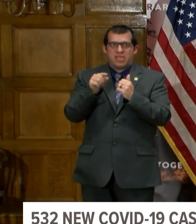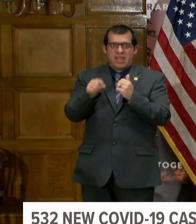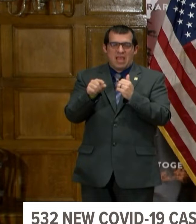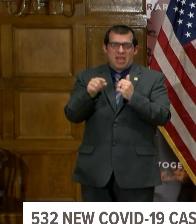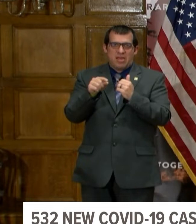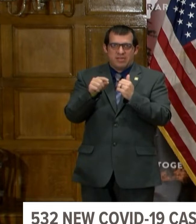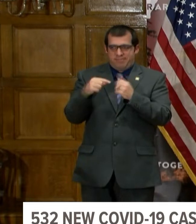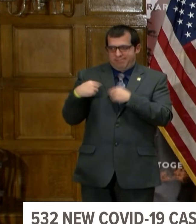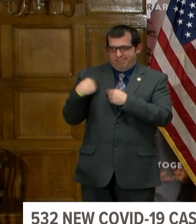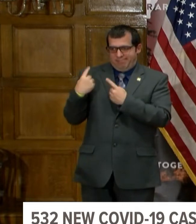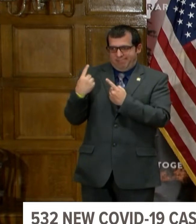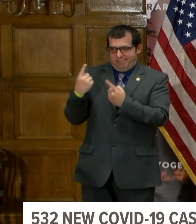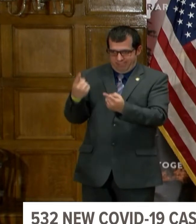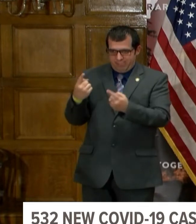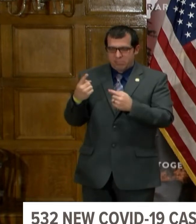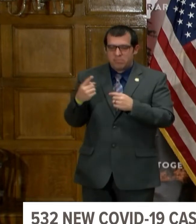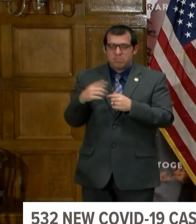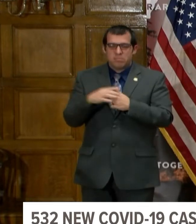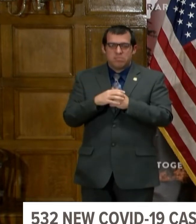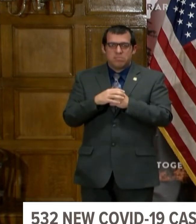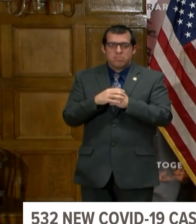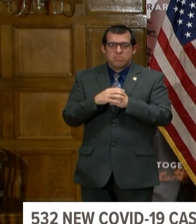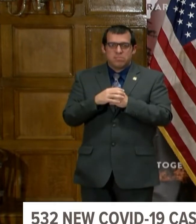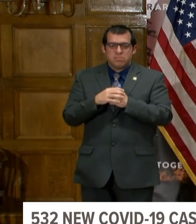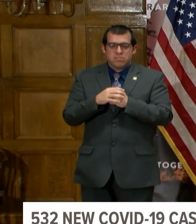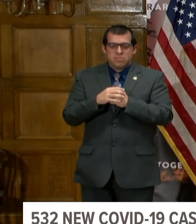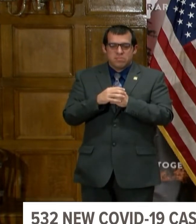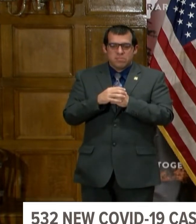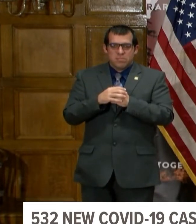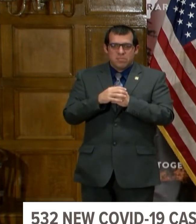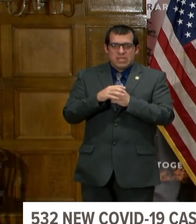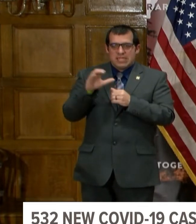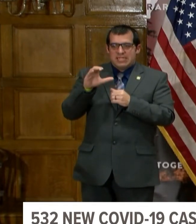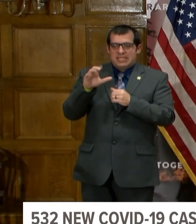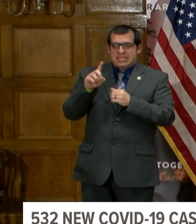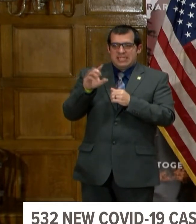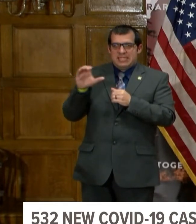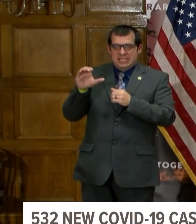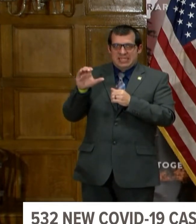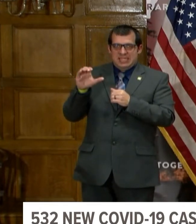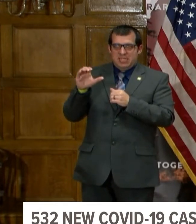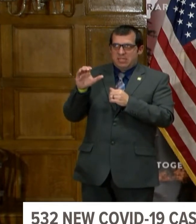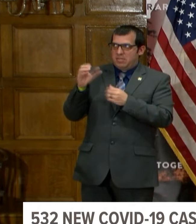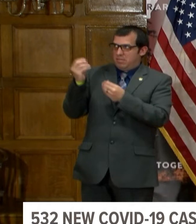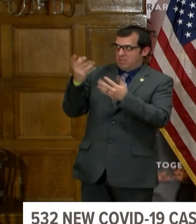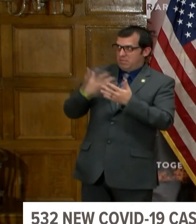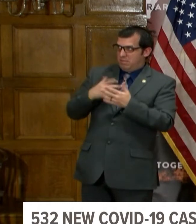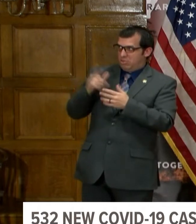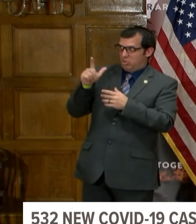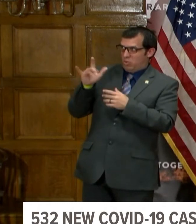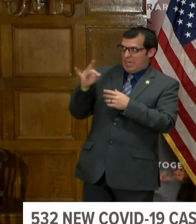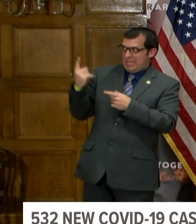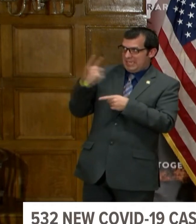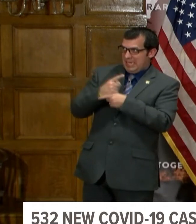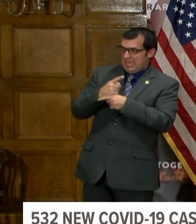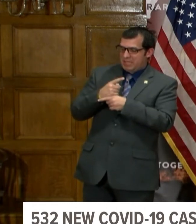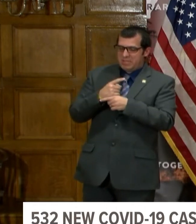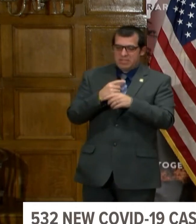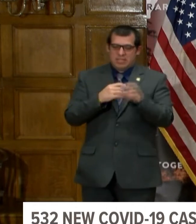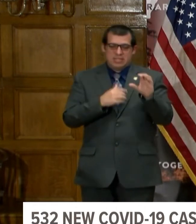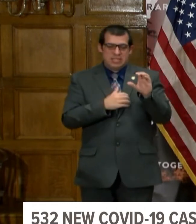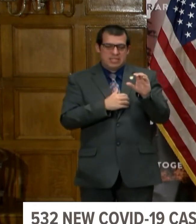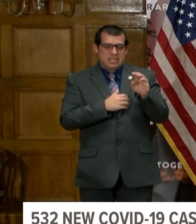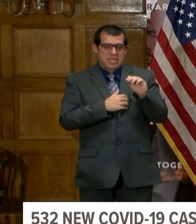for some period of time. But we have CDC guidance of 28 days, and you have